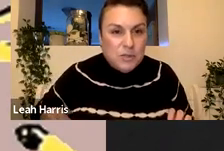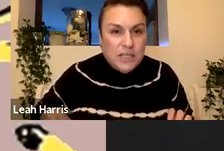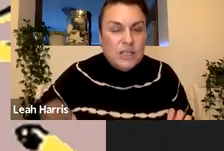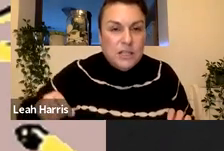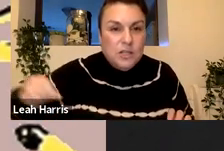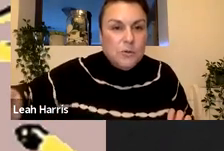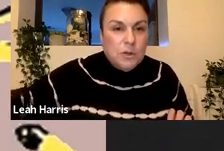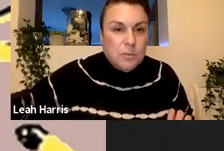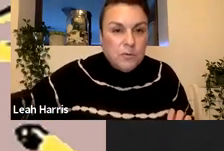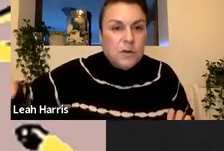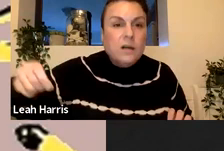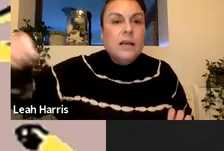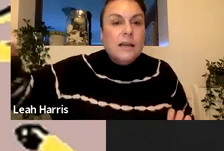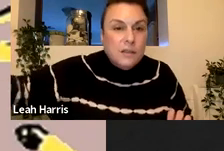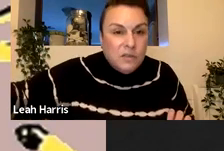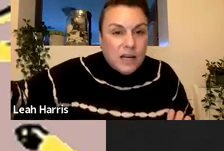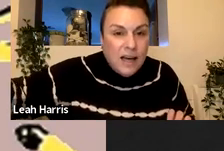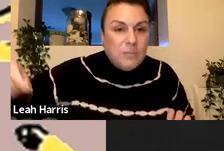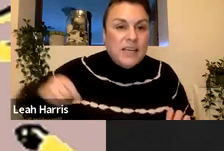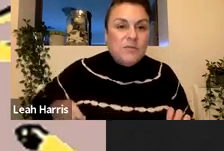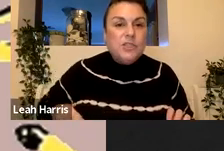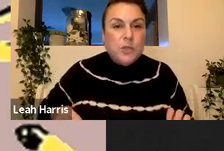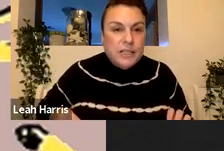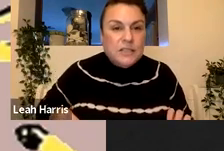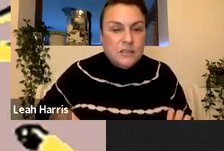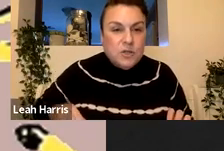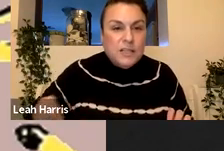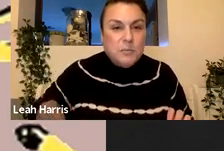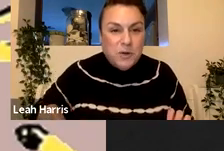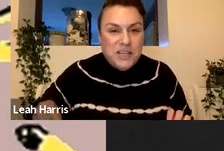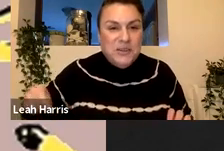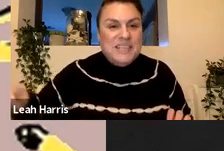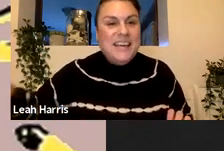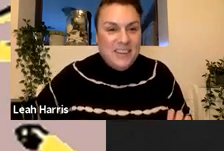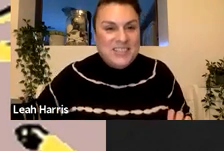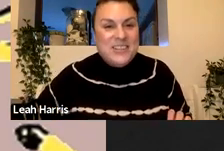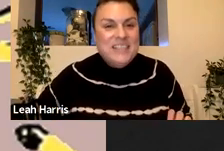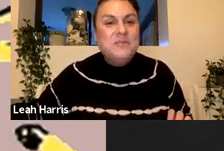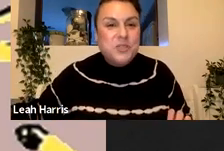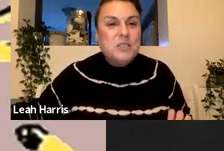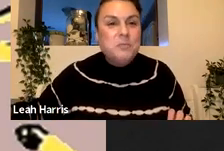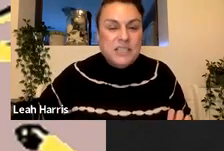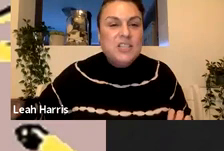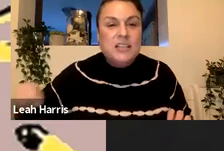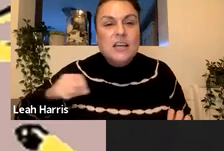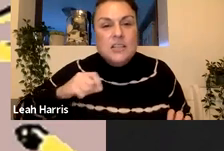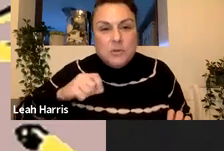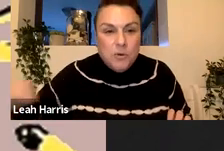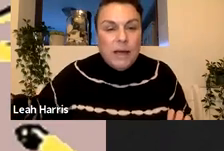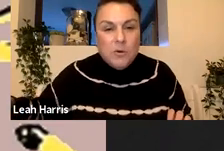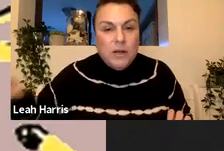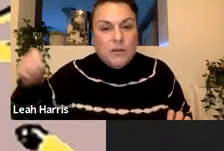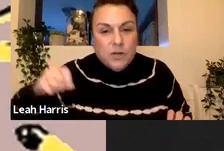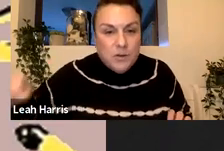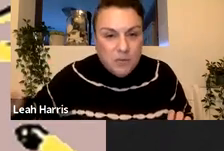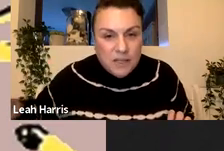transportation that you would prefer the the cops have to trans transport you to that alternative transportation so